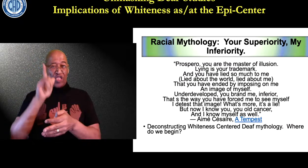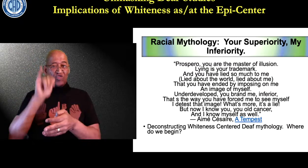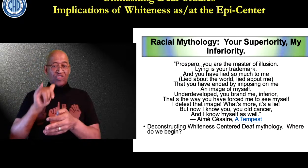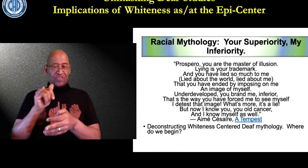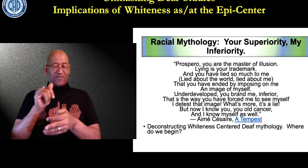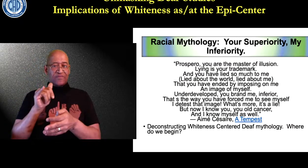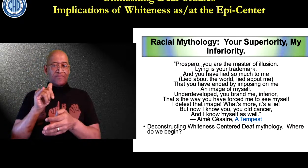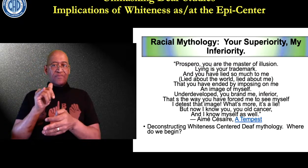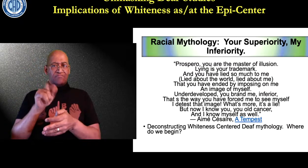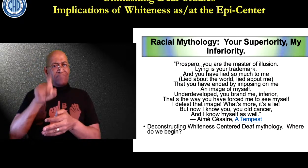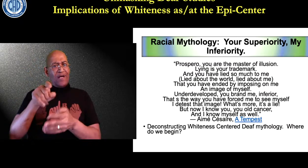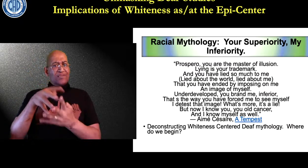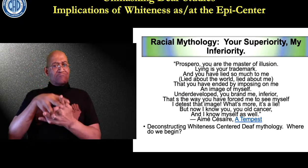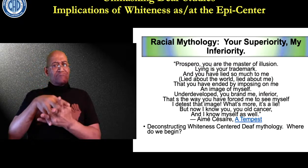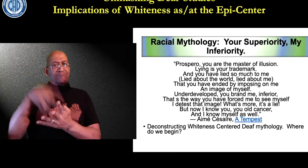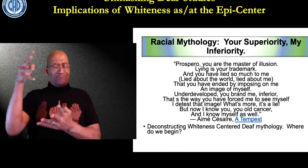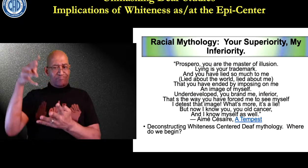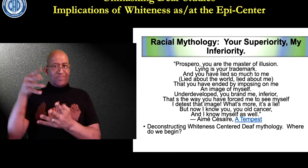even begin?